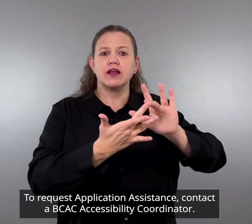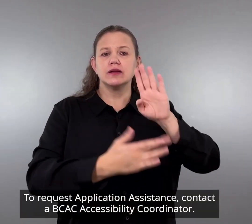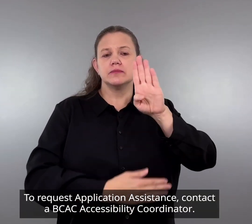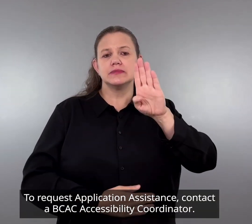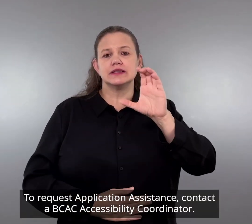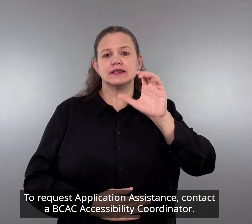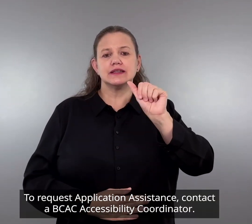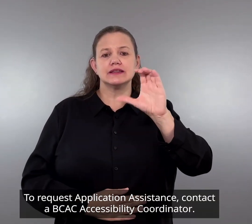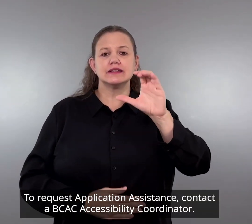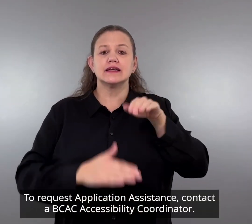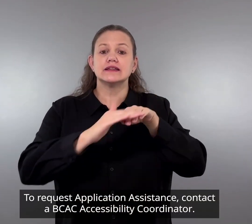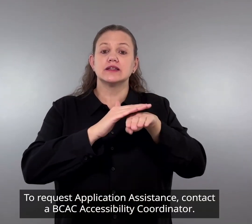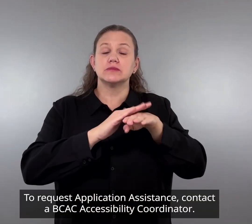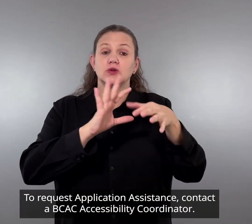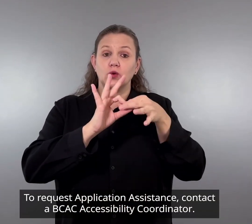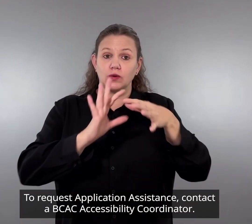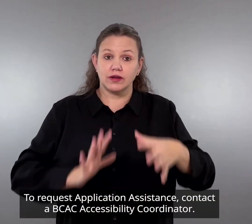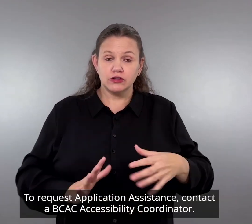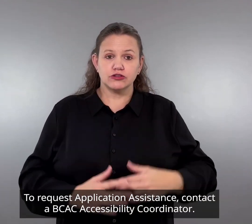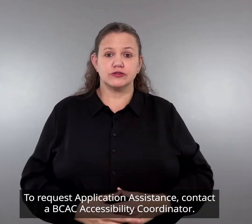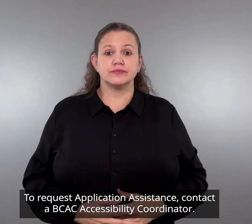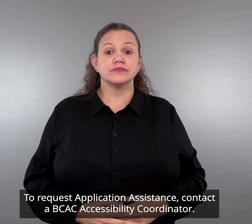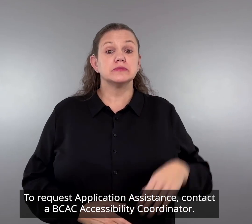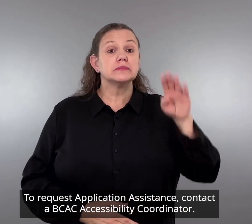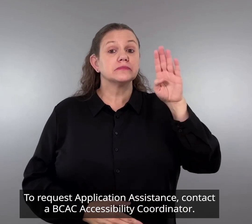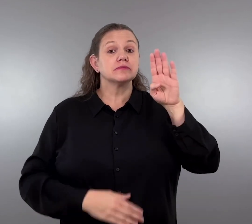a BCAC accessibility coordinator.